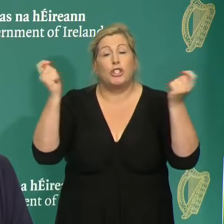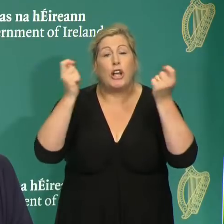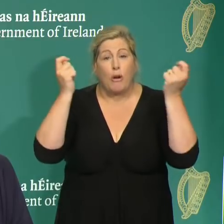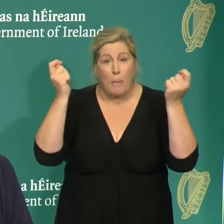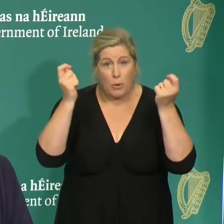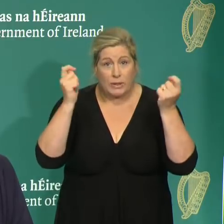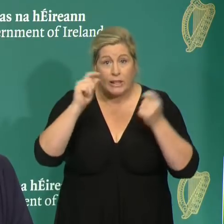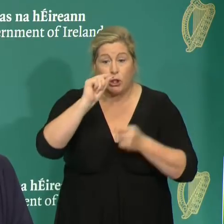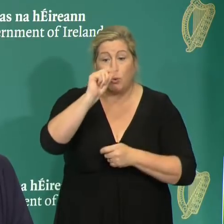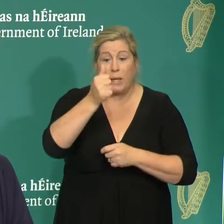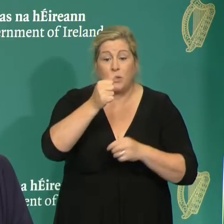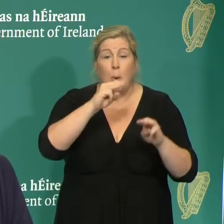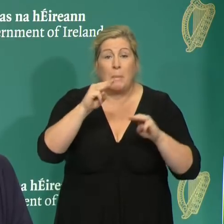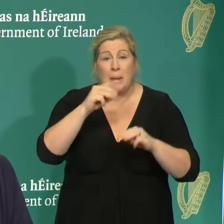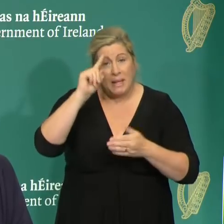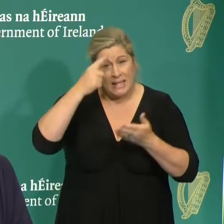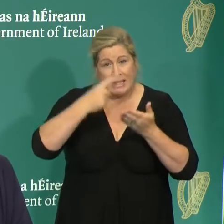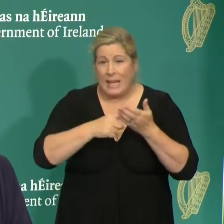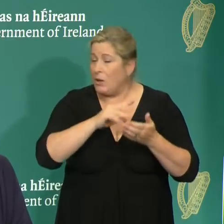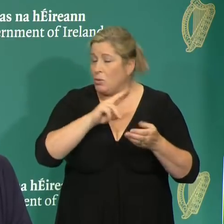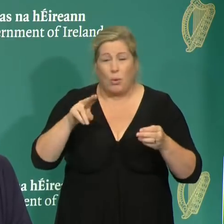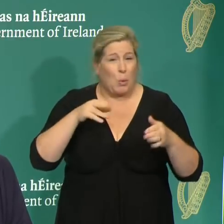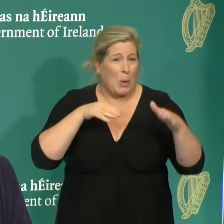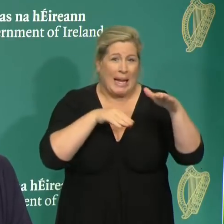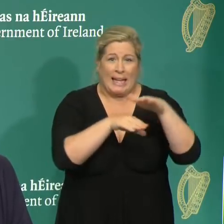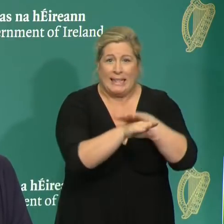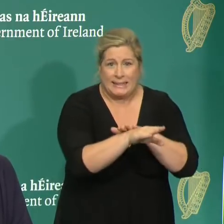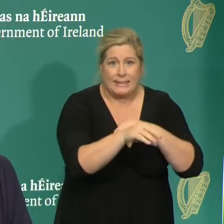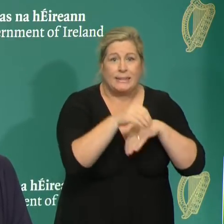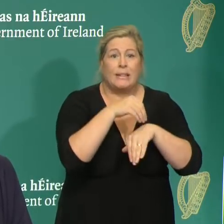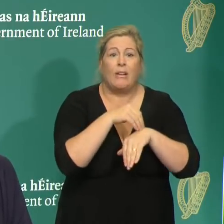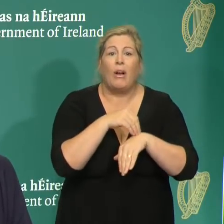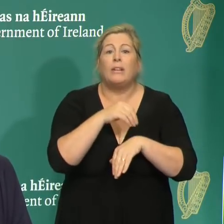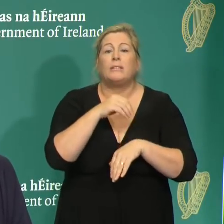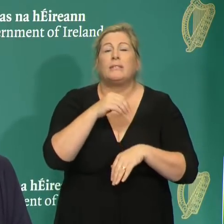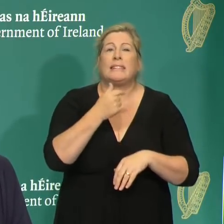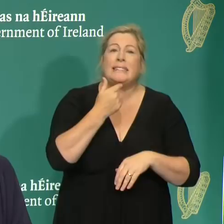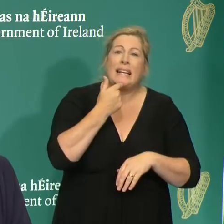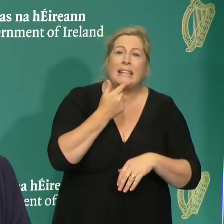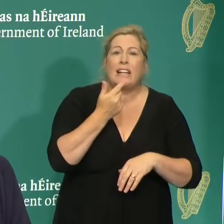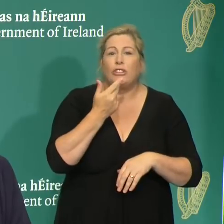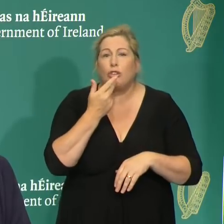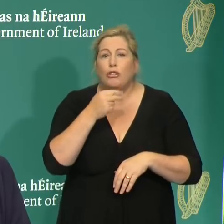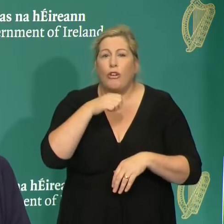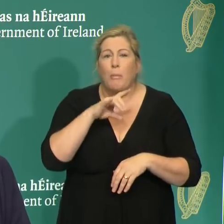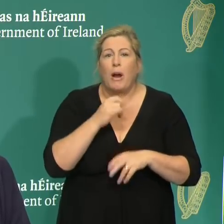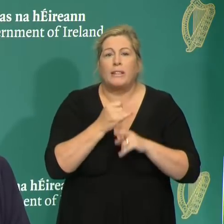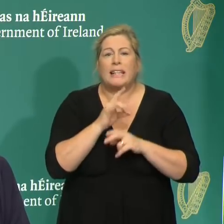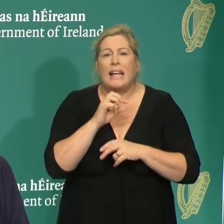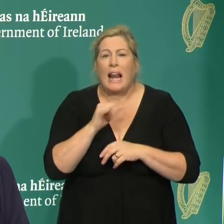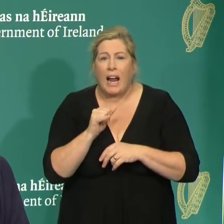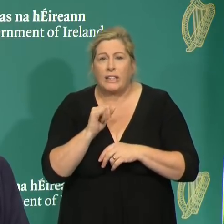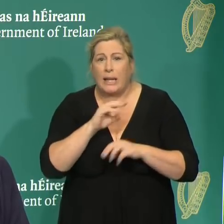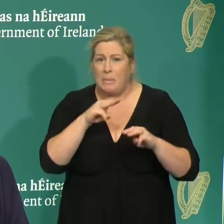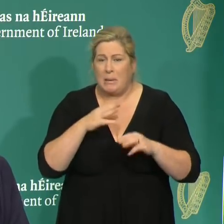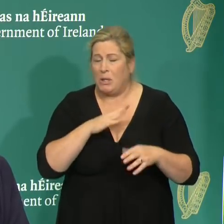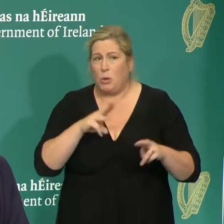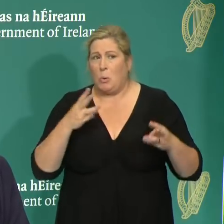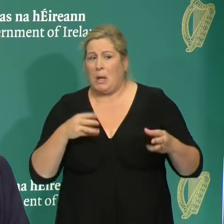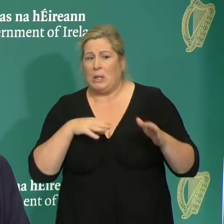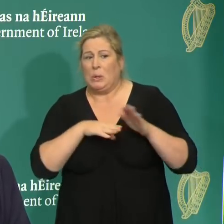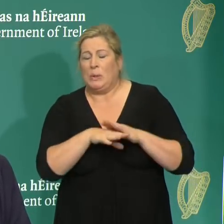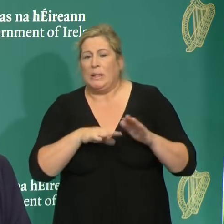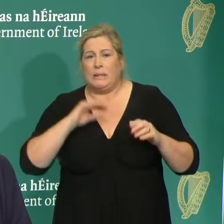applicants who had opted not to attend the ceremonies that took place on the 2nd of 3rd of March in Killarney due to Covid-19